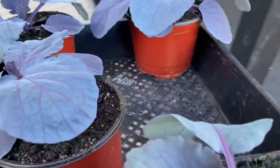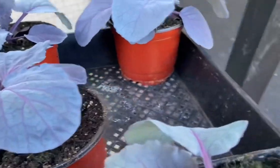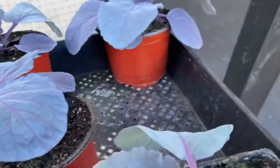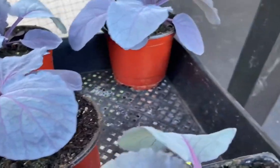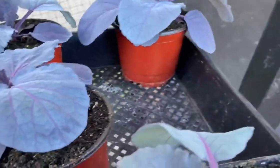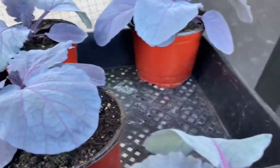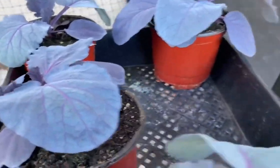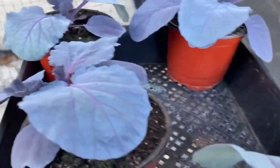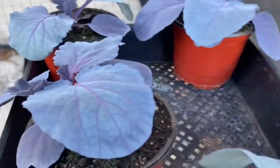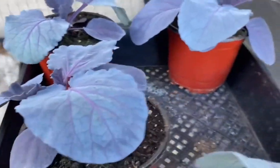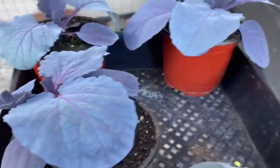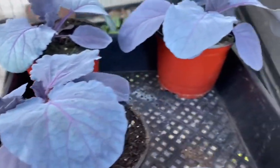perfect.